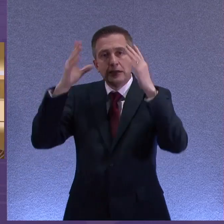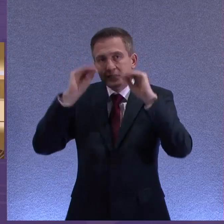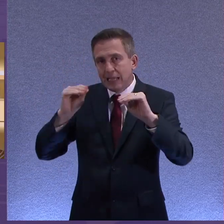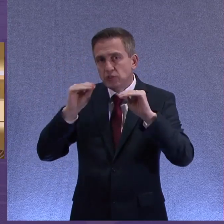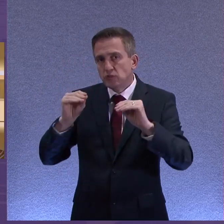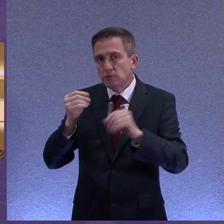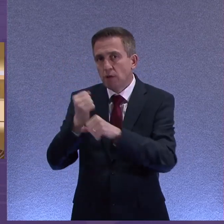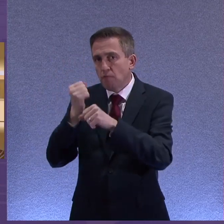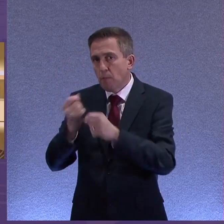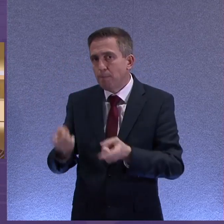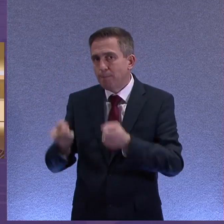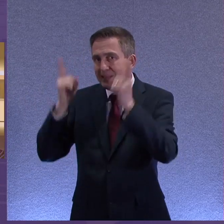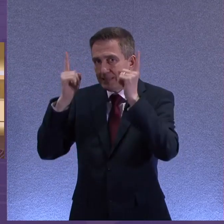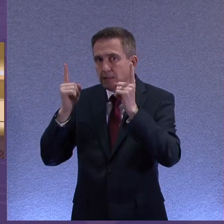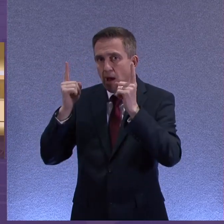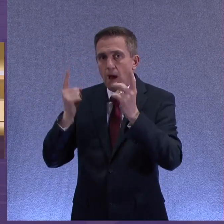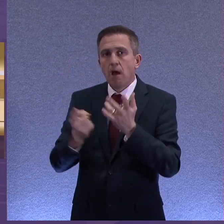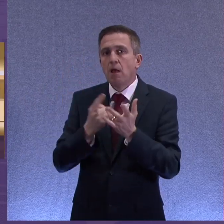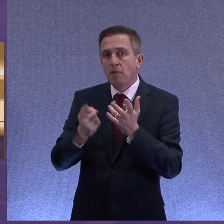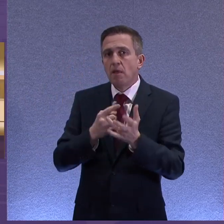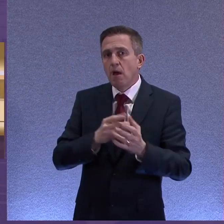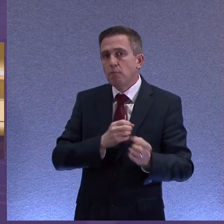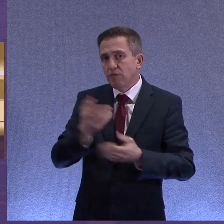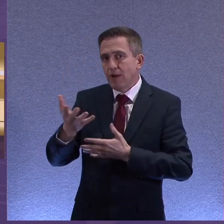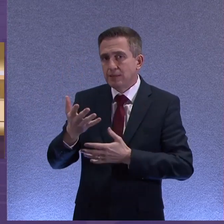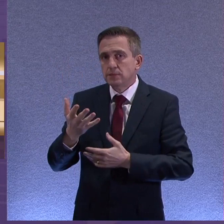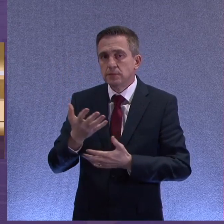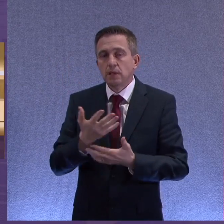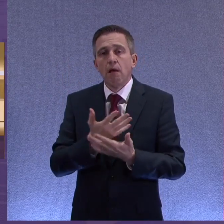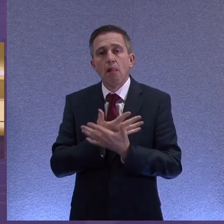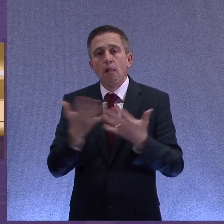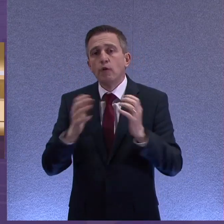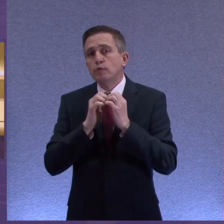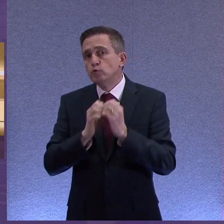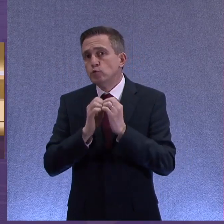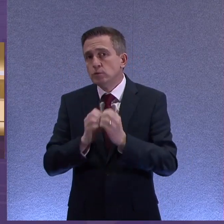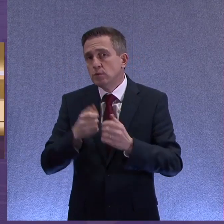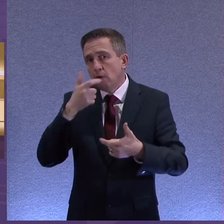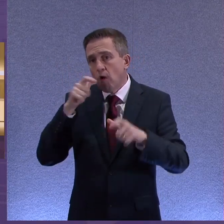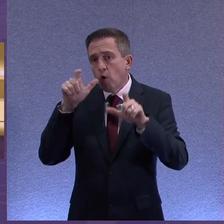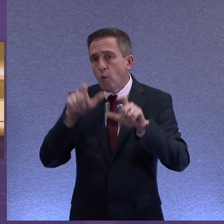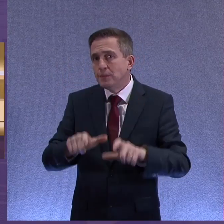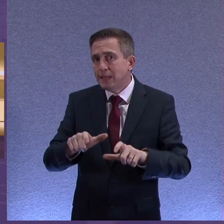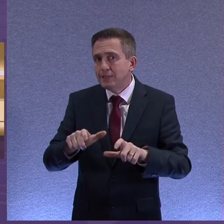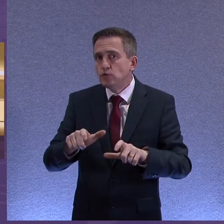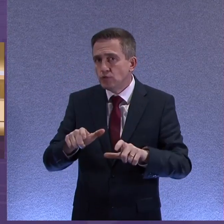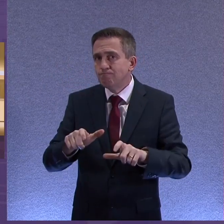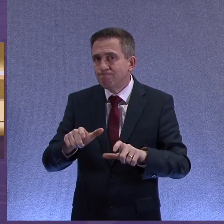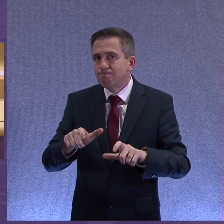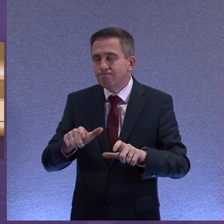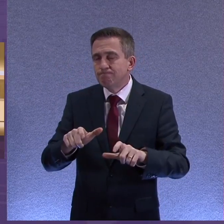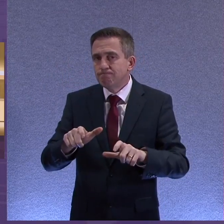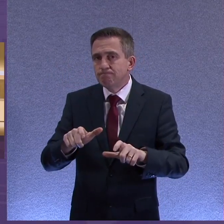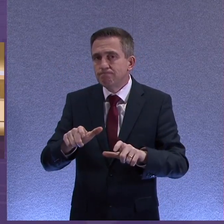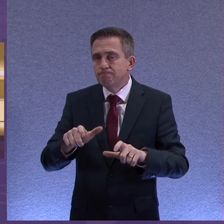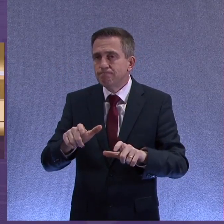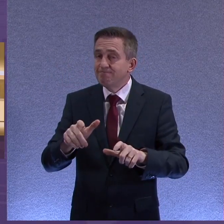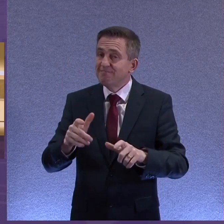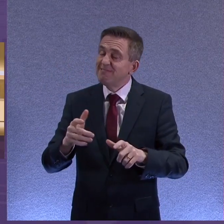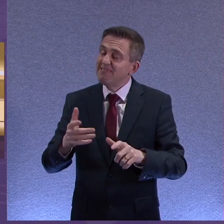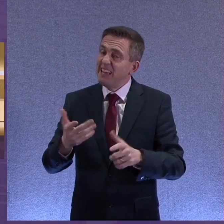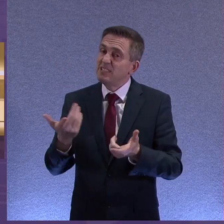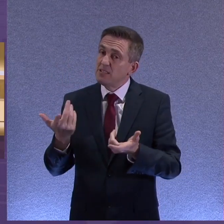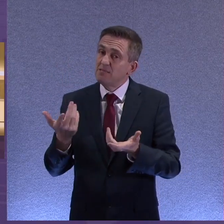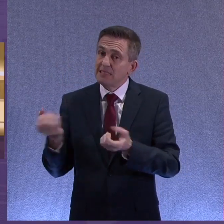and a number of providers. A lot of the accommodation to which Sandra White refers is in the private